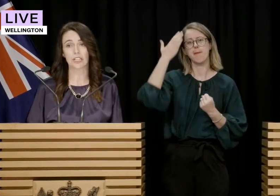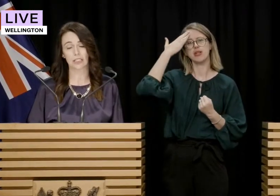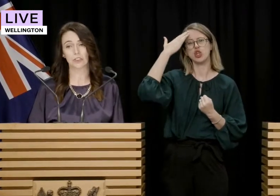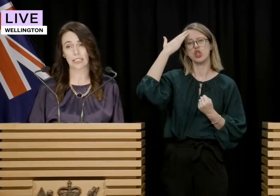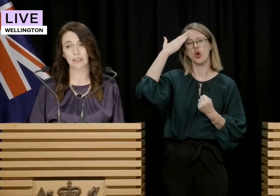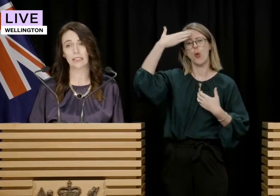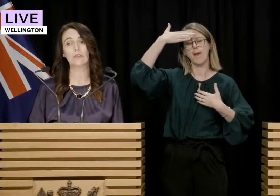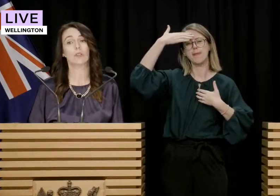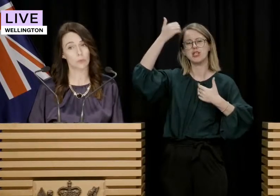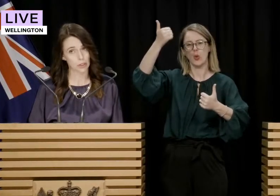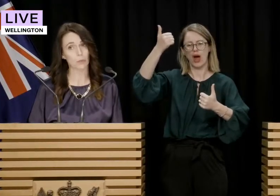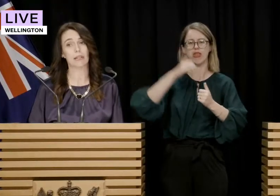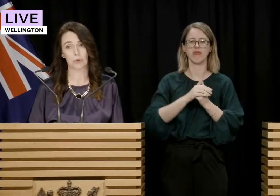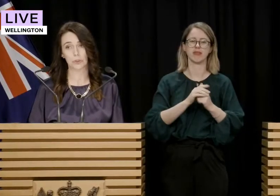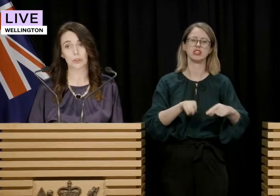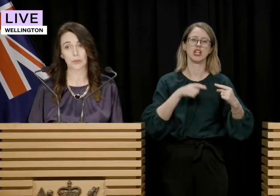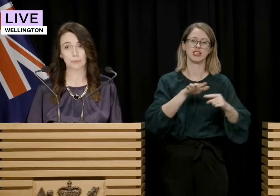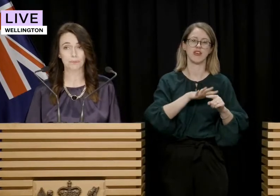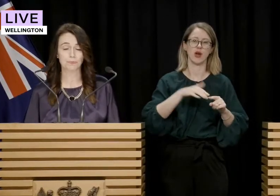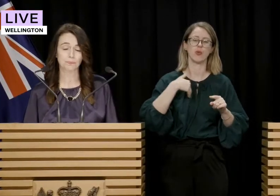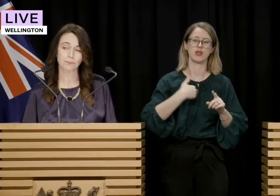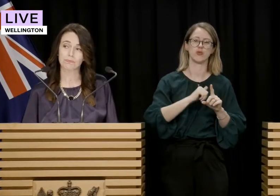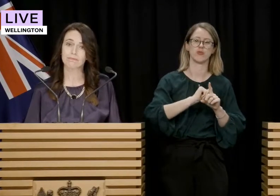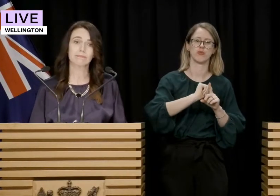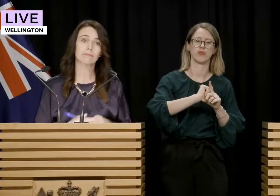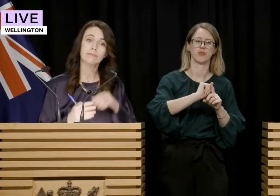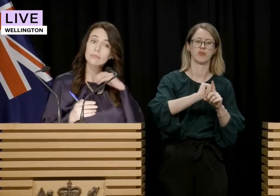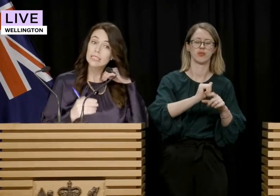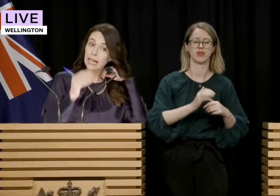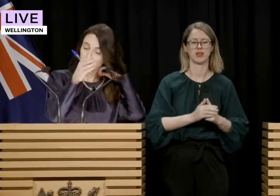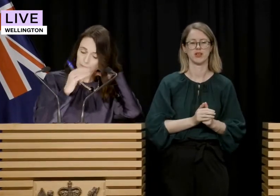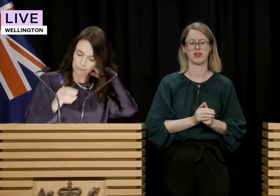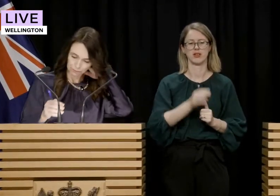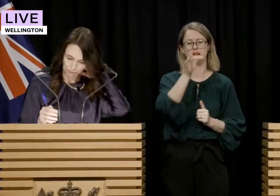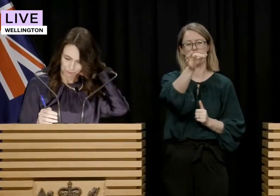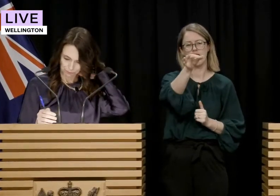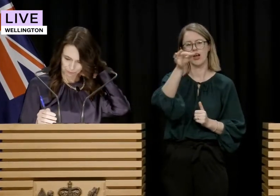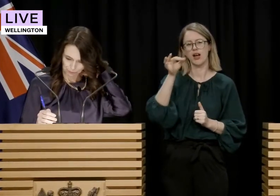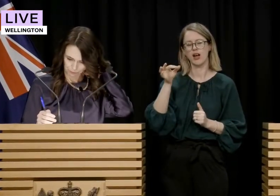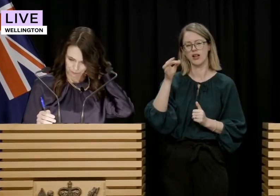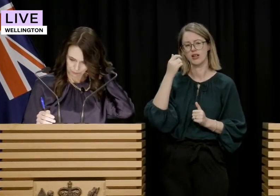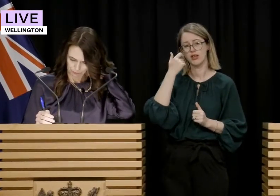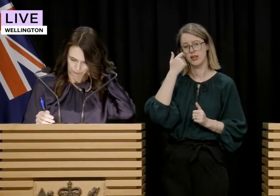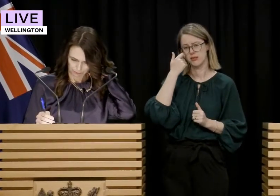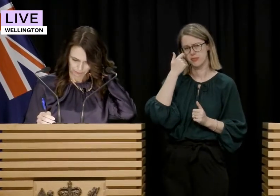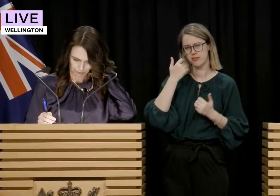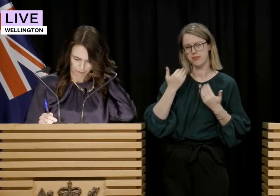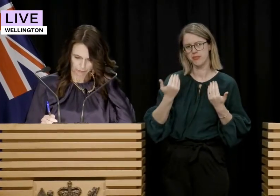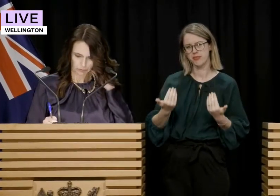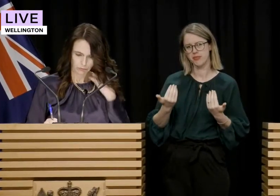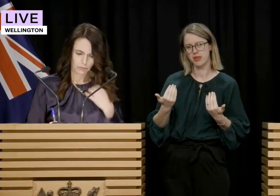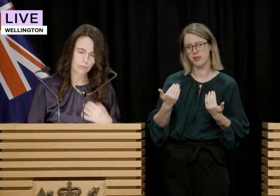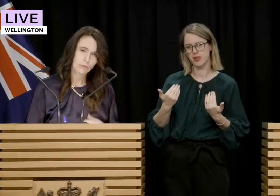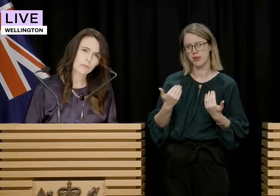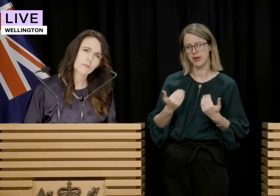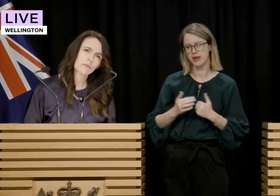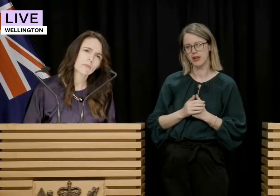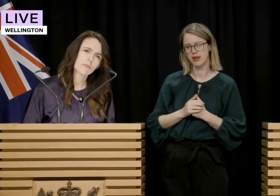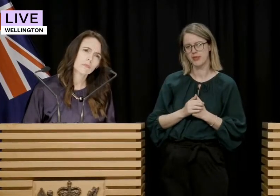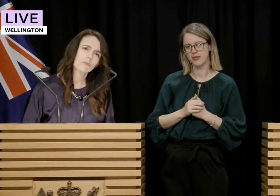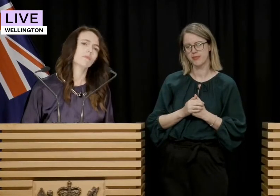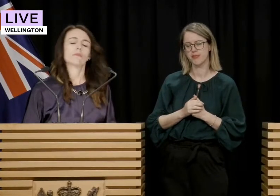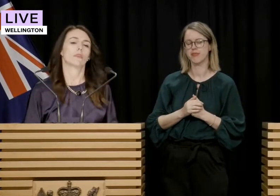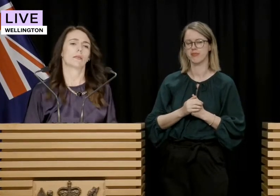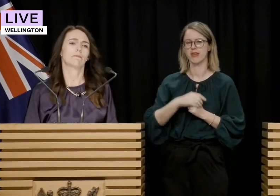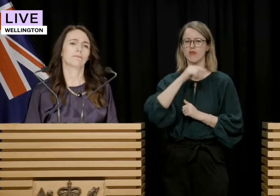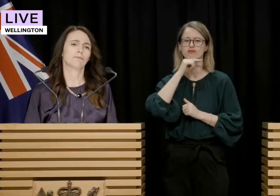another challenging area that we know we have work to do. Prime Minister, it feels like there's a bit of a turning point at the moment in Russia's